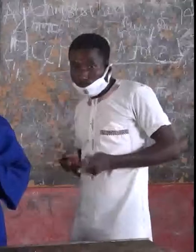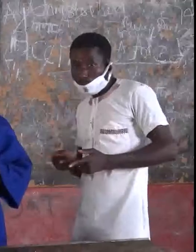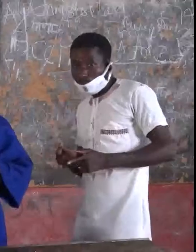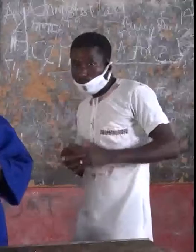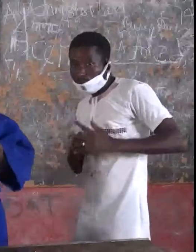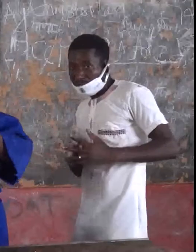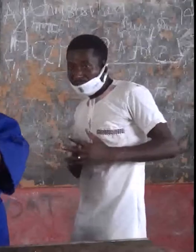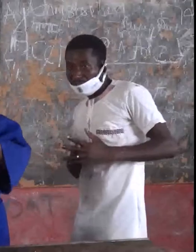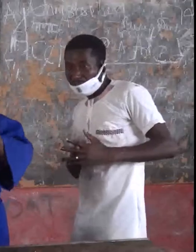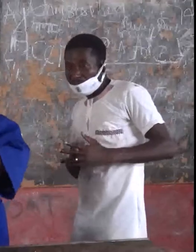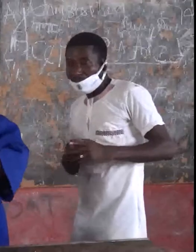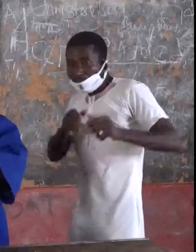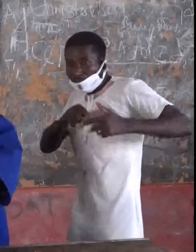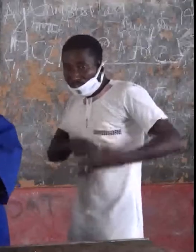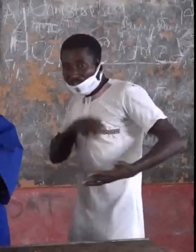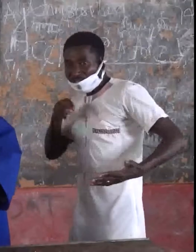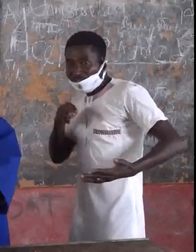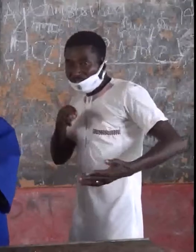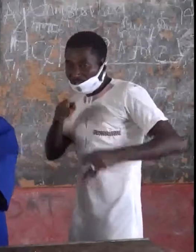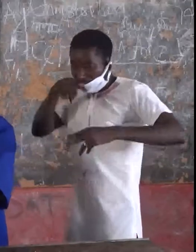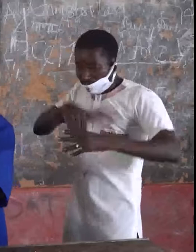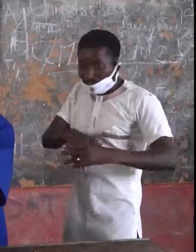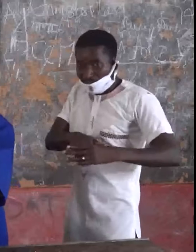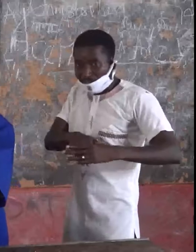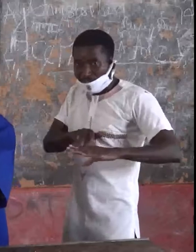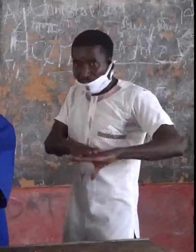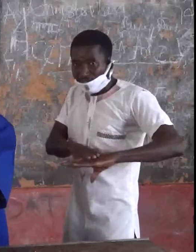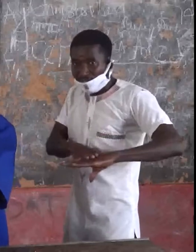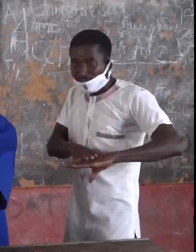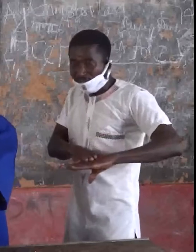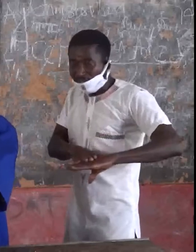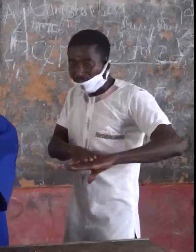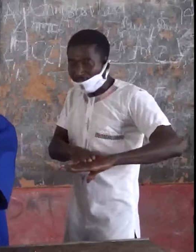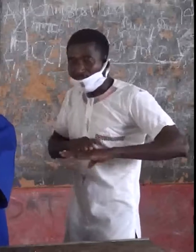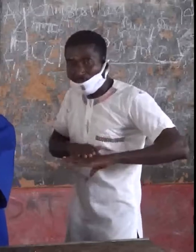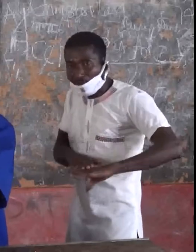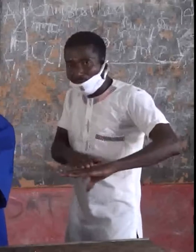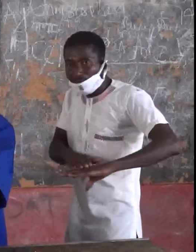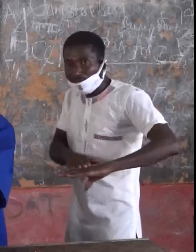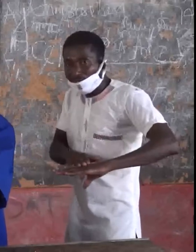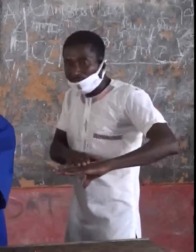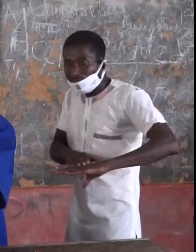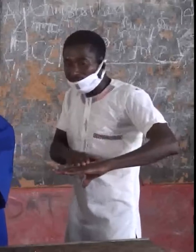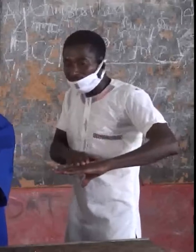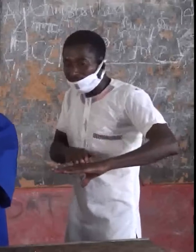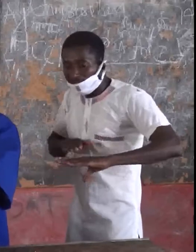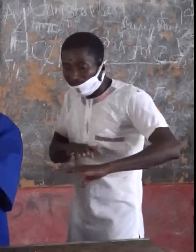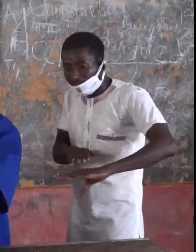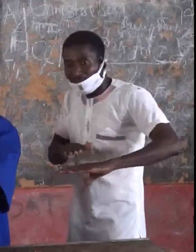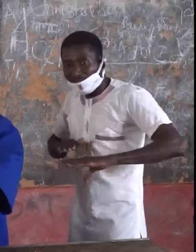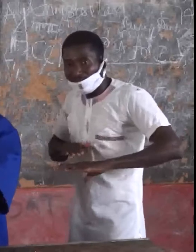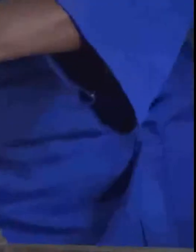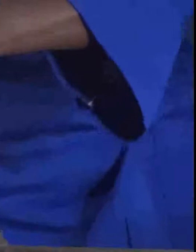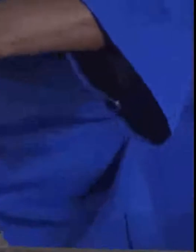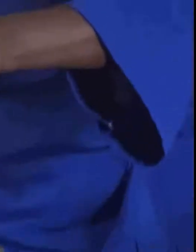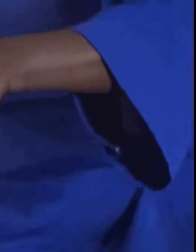to start. You stand and then place the file, you rub it on the metal. This